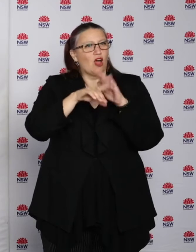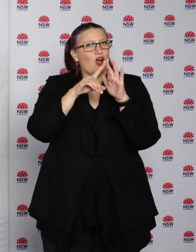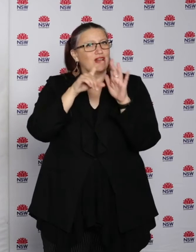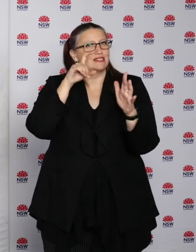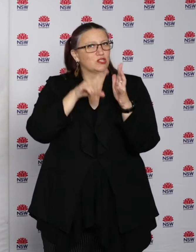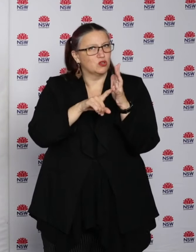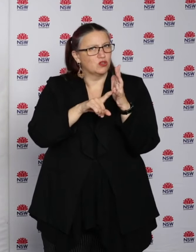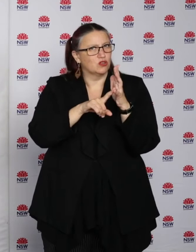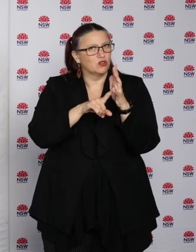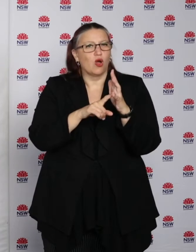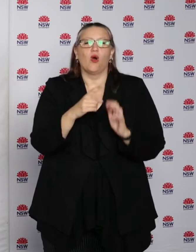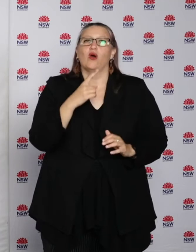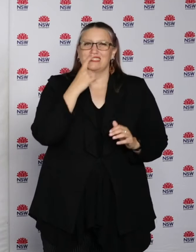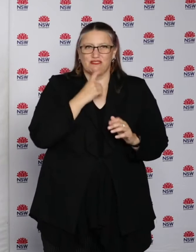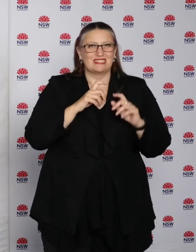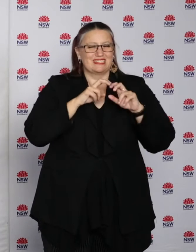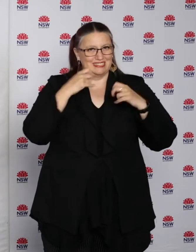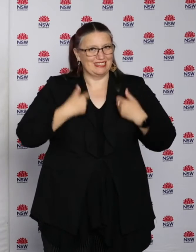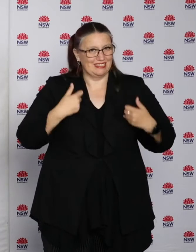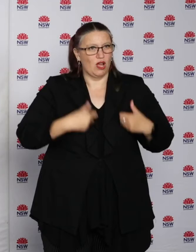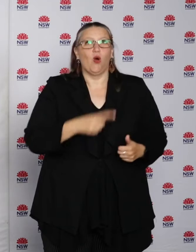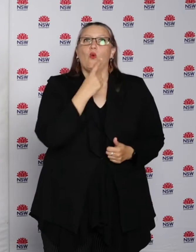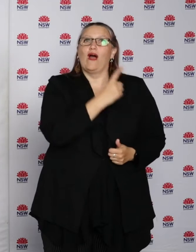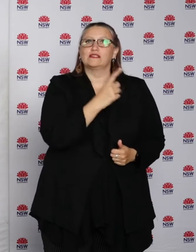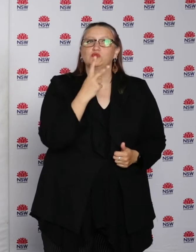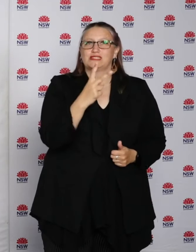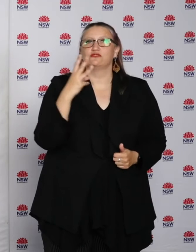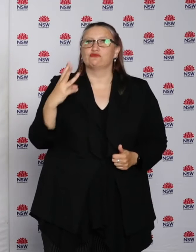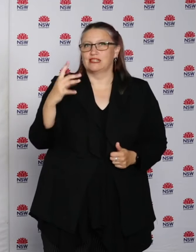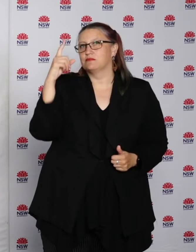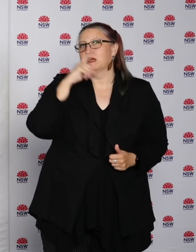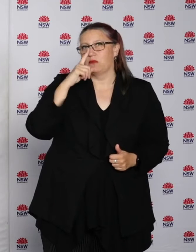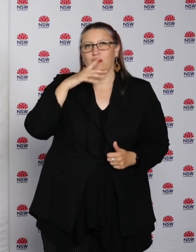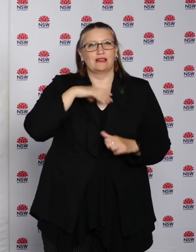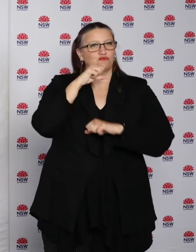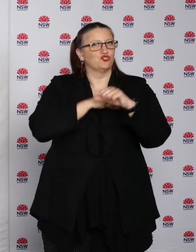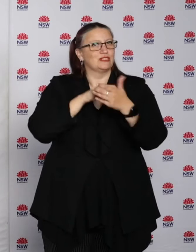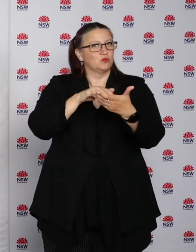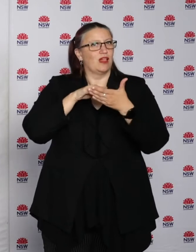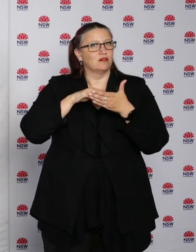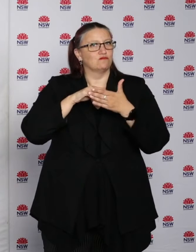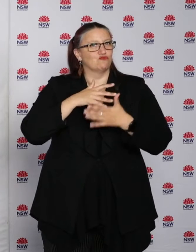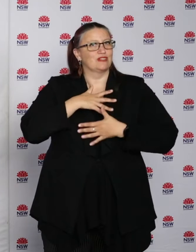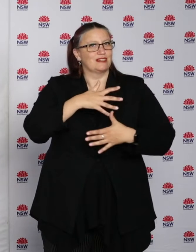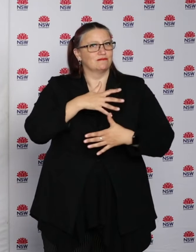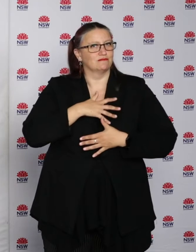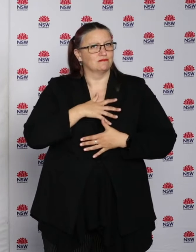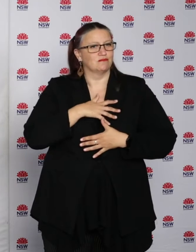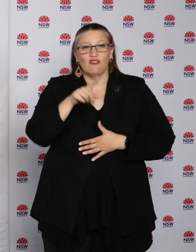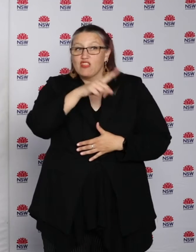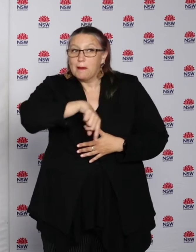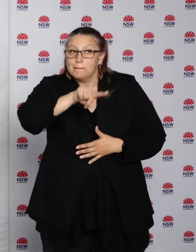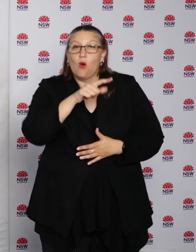require ventilation. Of the 233 people in ICU, 173 were not